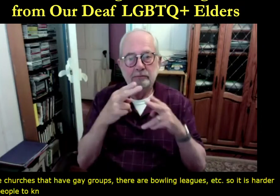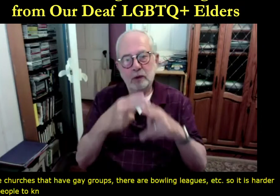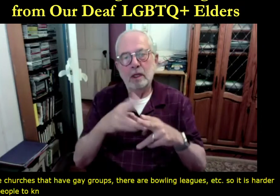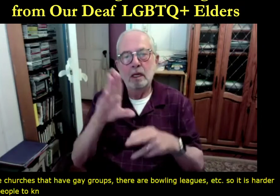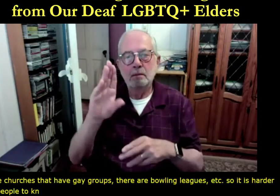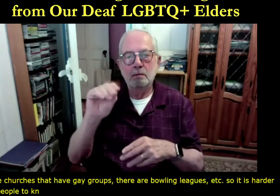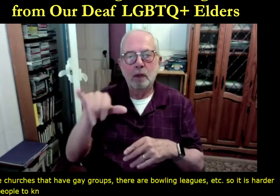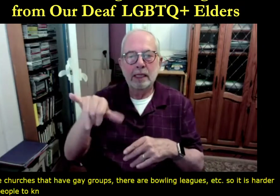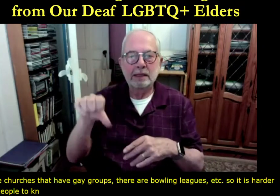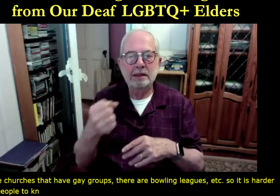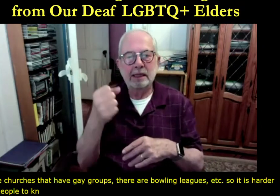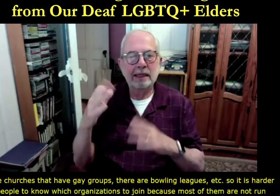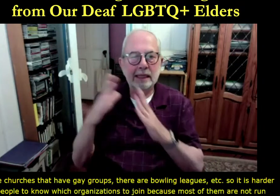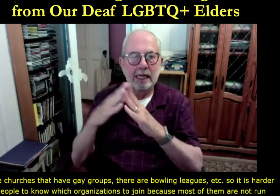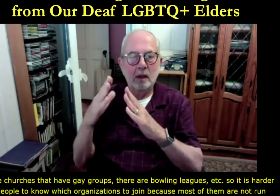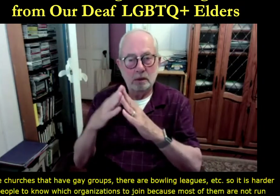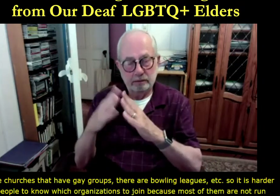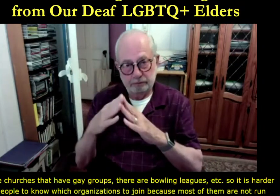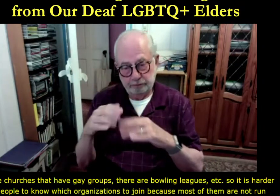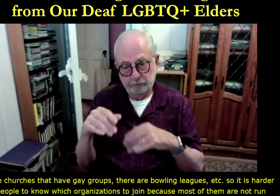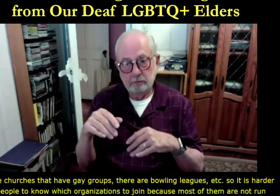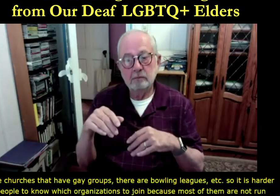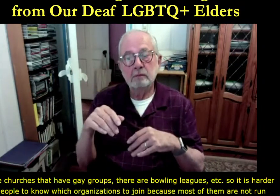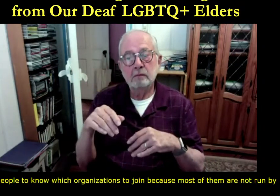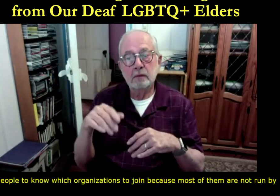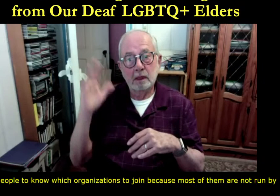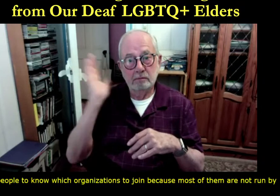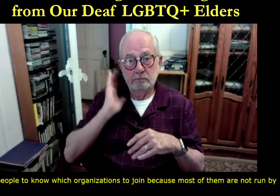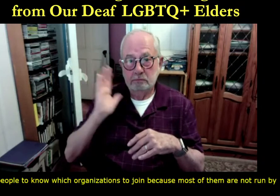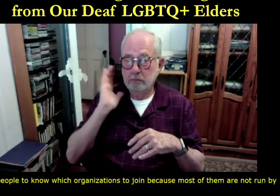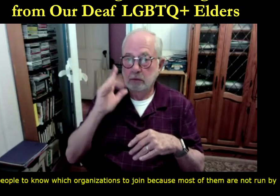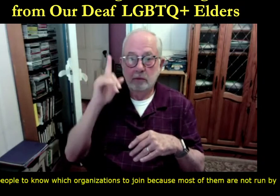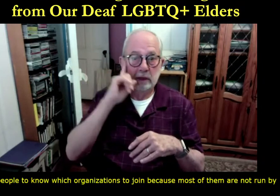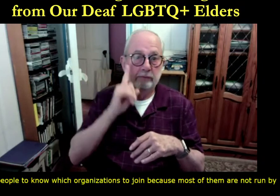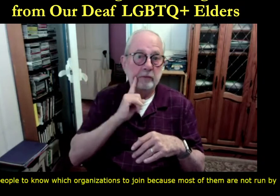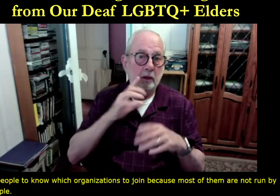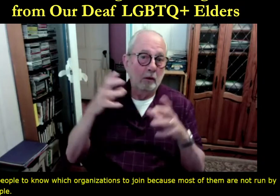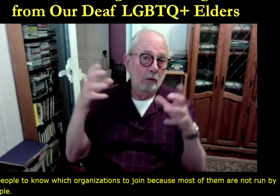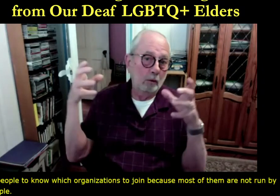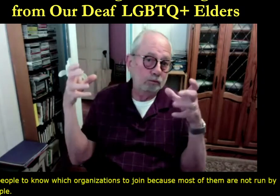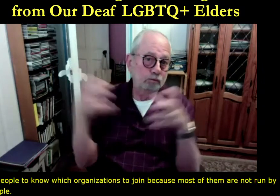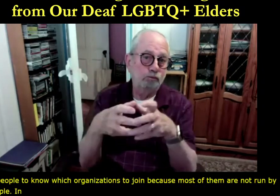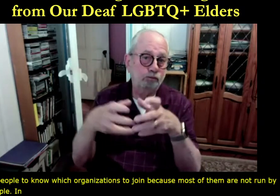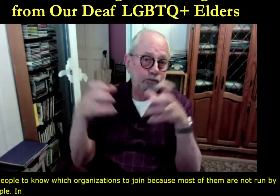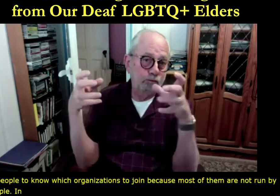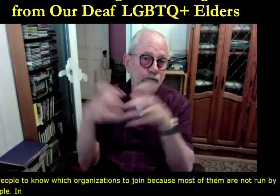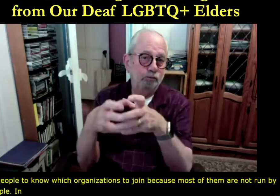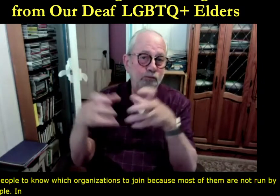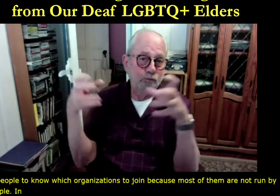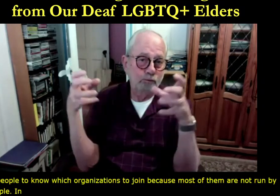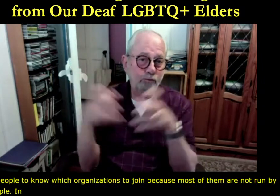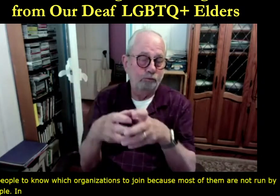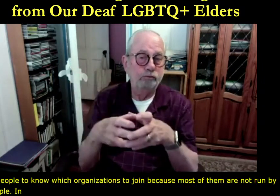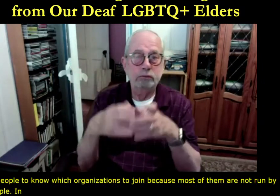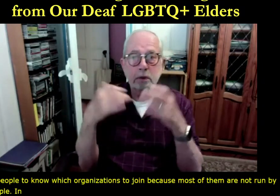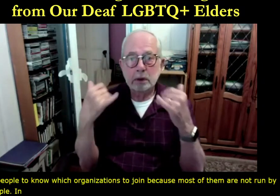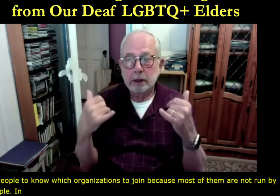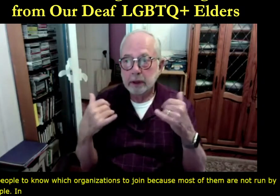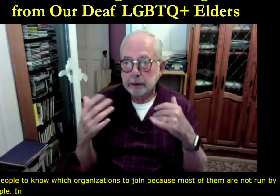years in west hollywood they still have one it's called the boys town um it's a deaf group that gets together and